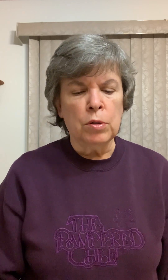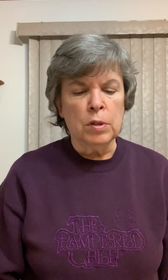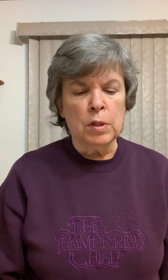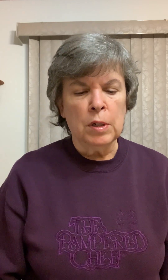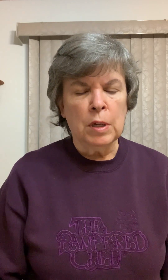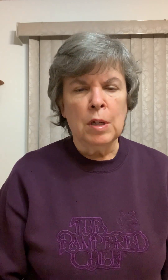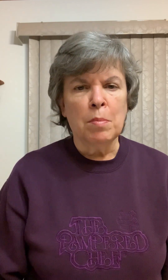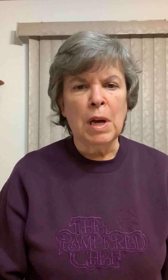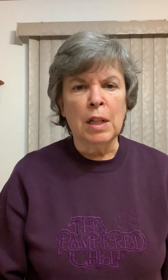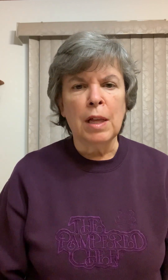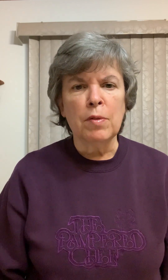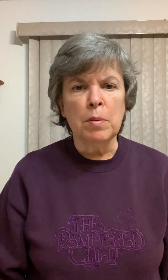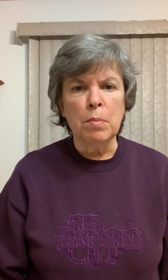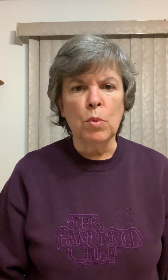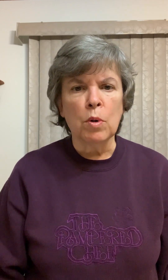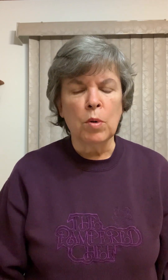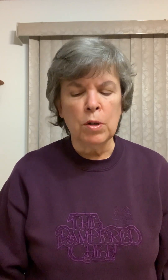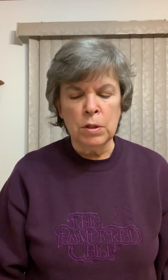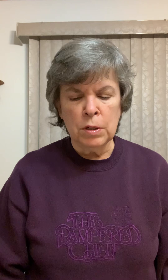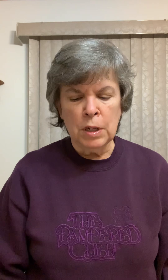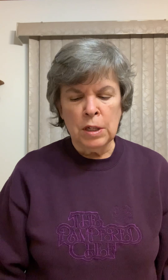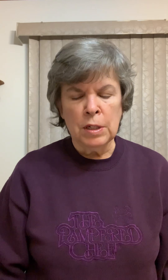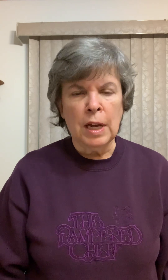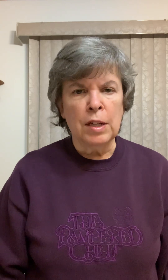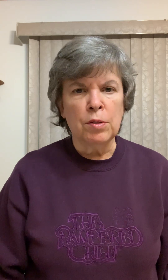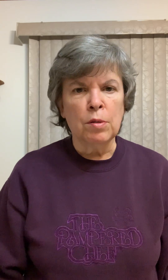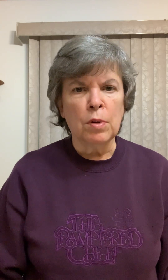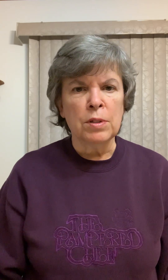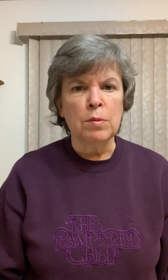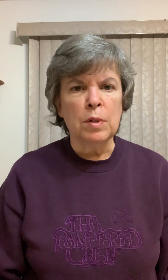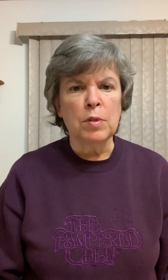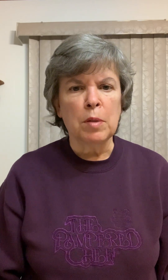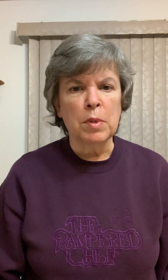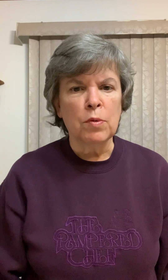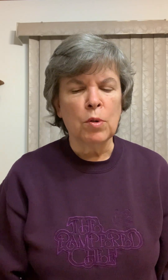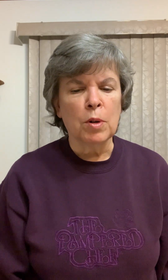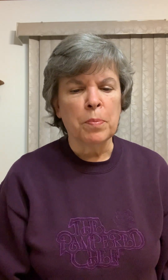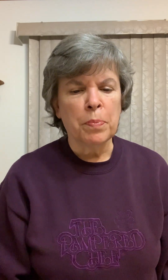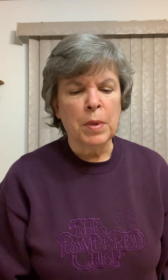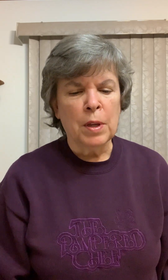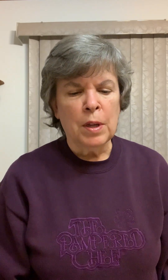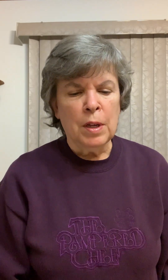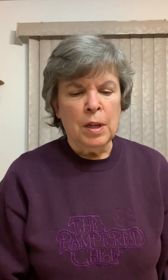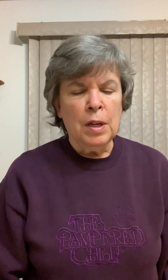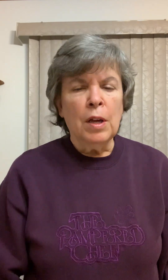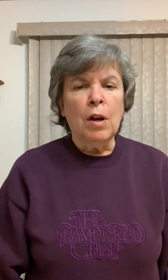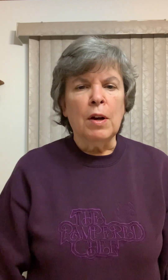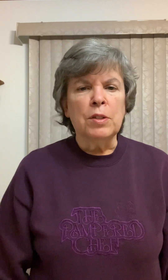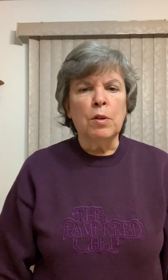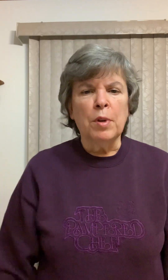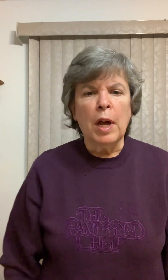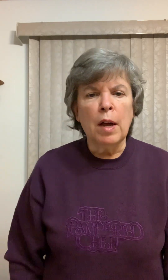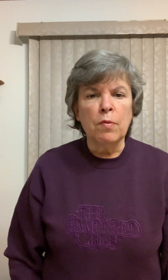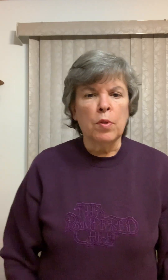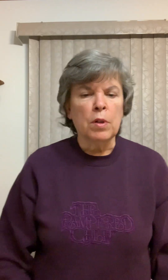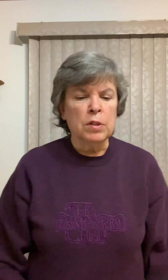chosen about 11 more words to add to the ones that we have done before. All right, so we have the sign